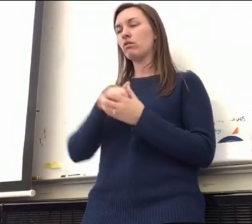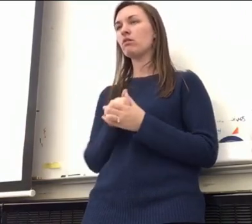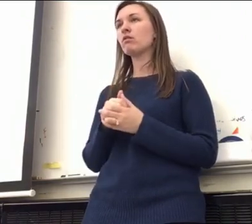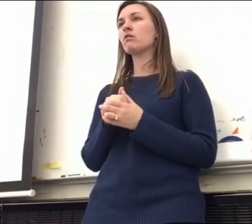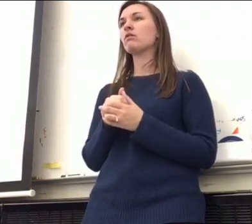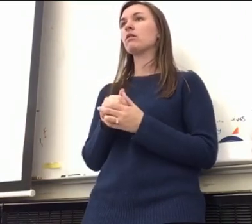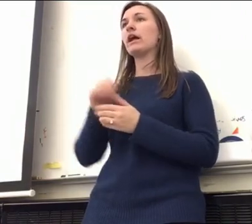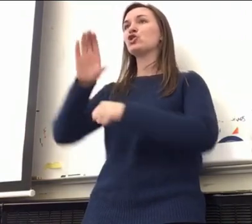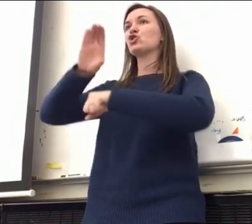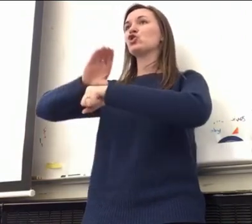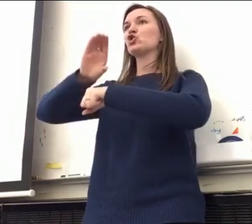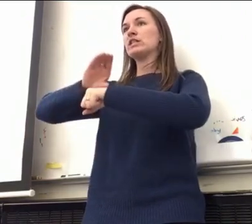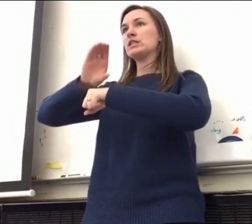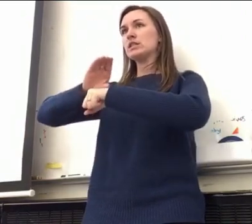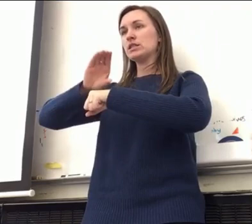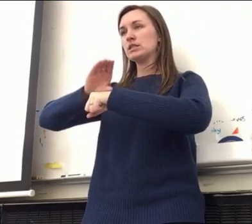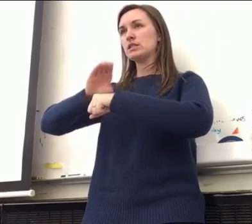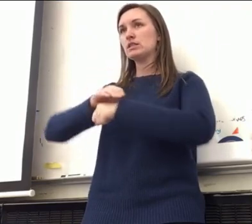highlight the word churches.